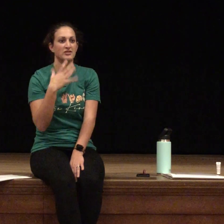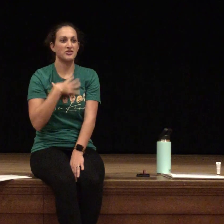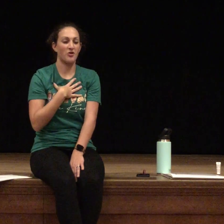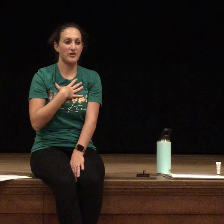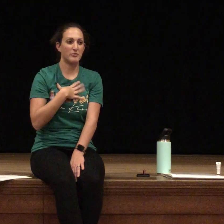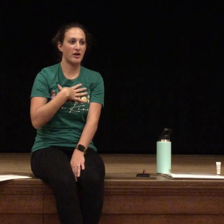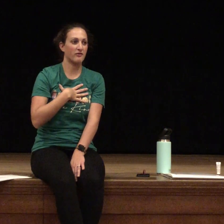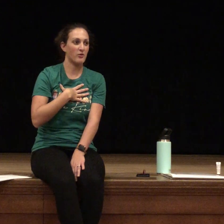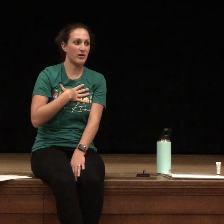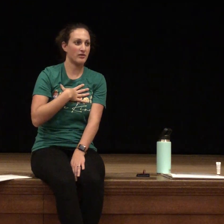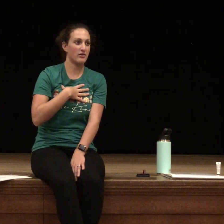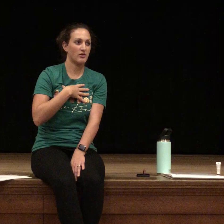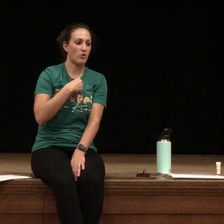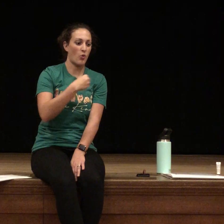So you got to be careful with white